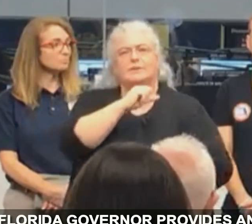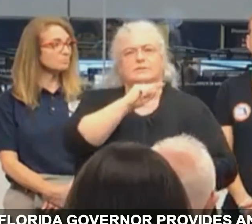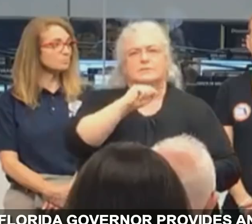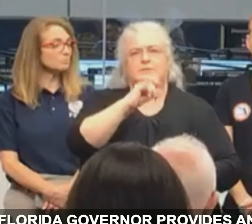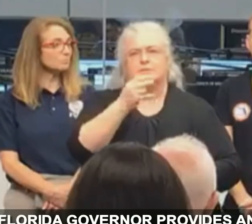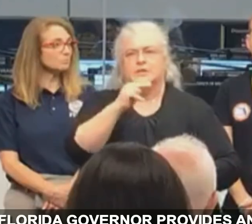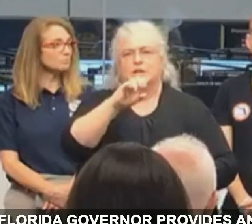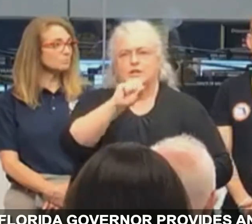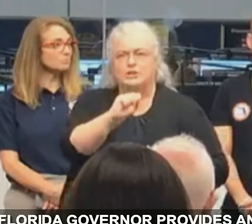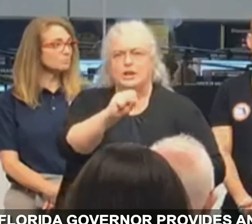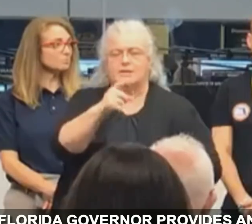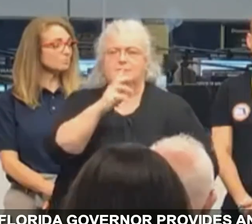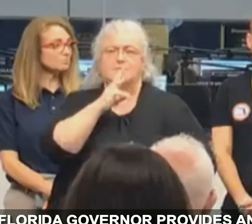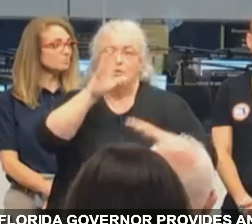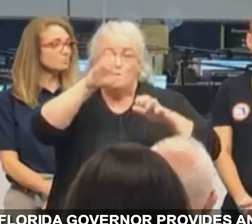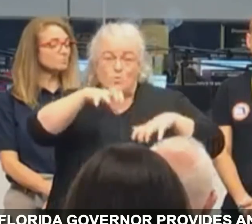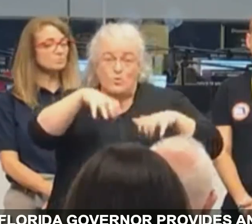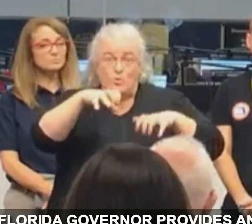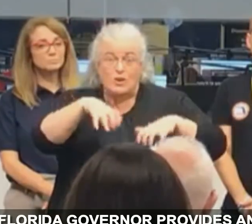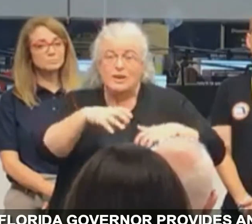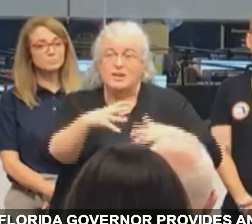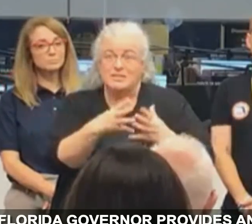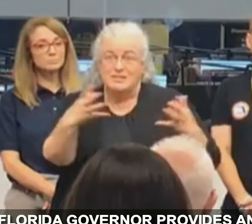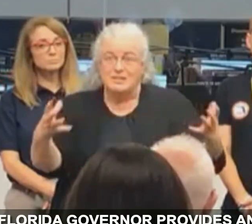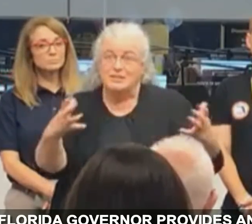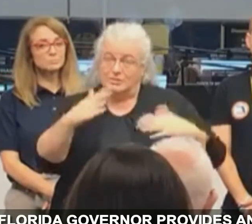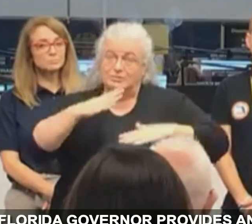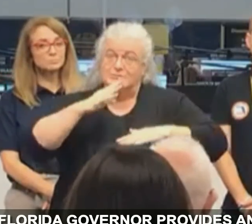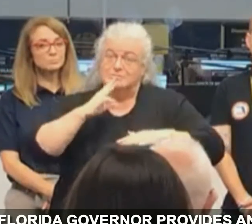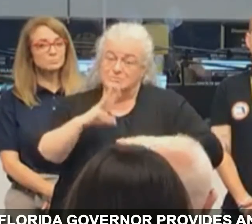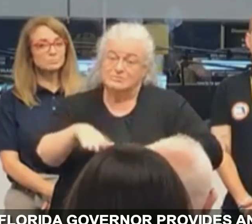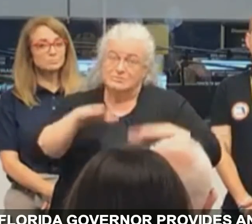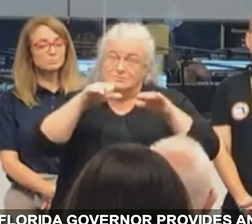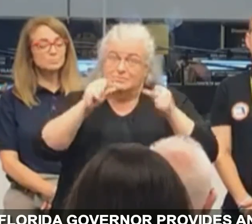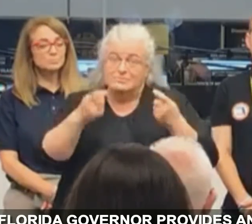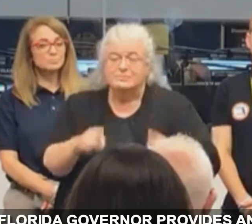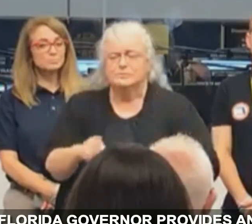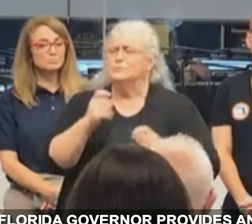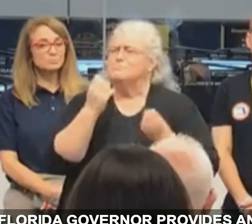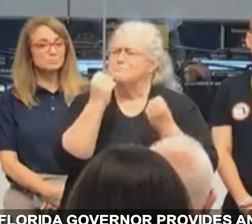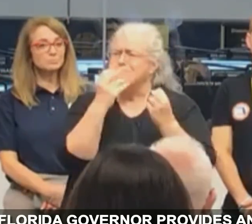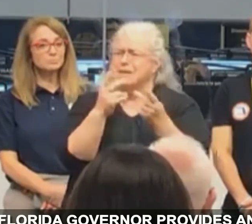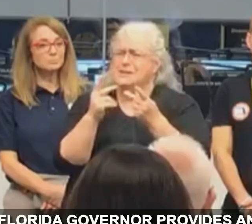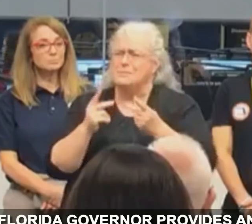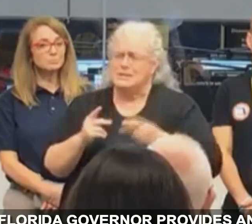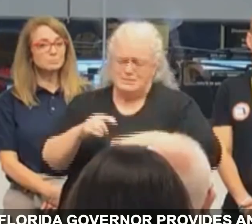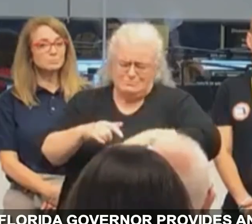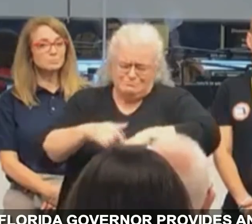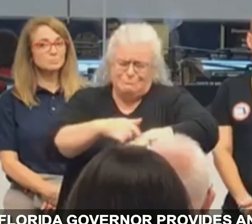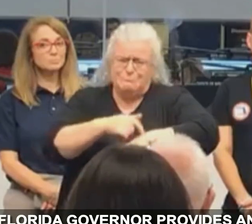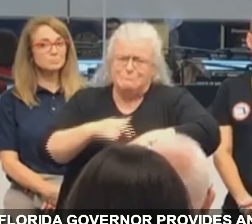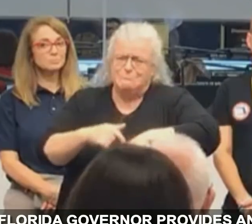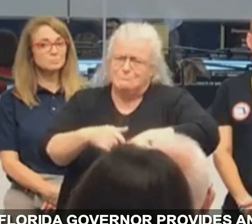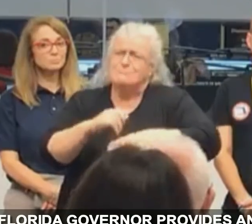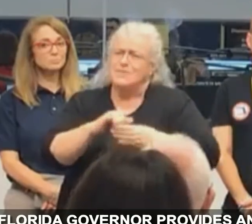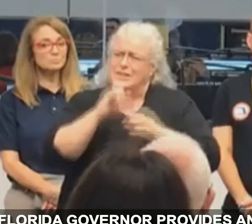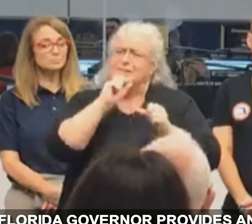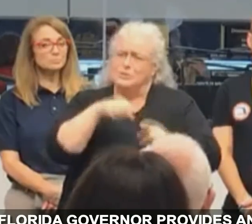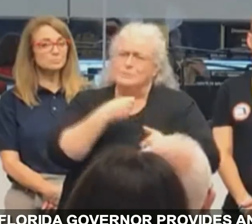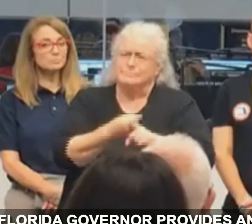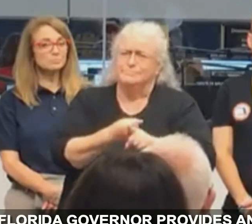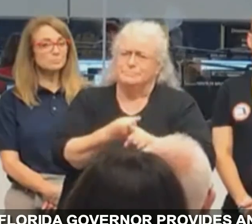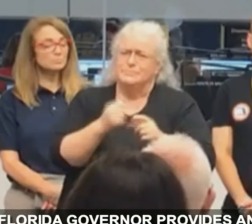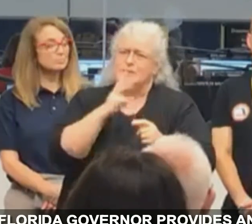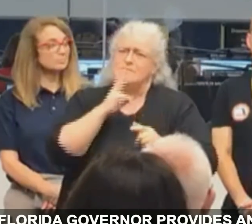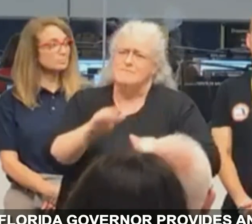that gets heavy rainfall, so there's a lot of spots around the state that'll be affected by this.